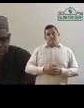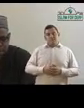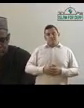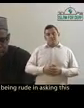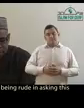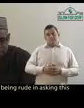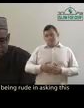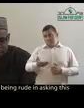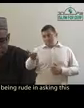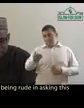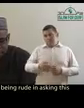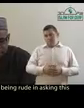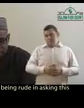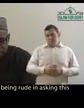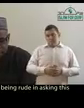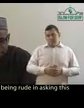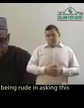Yes. I